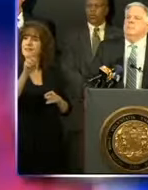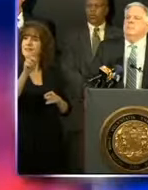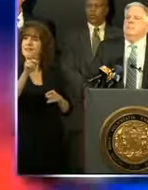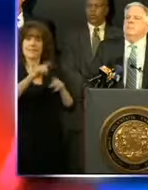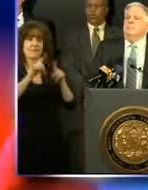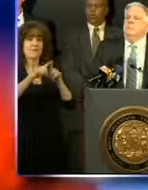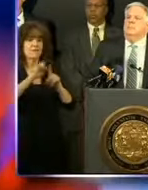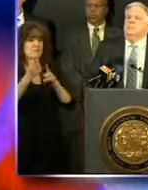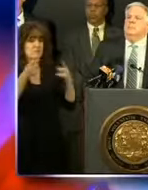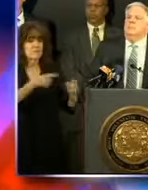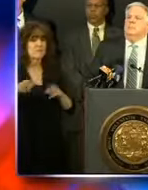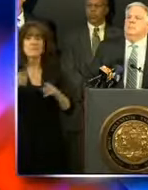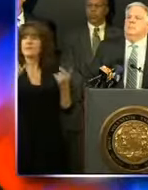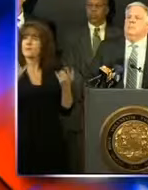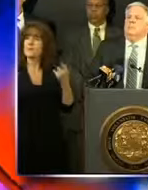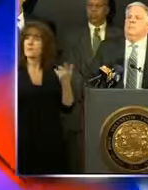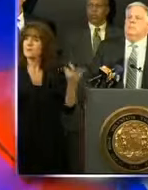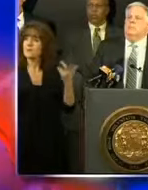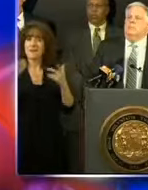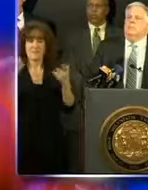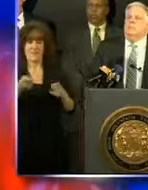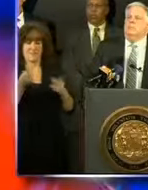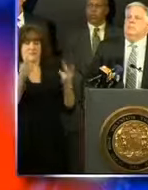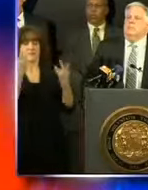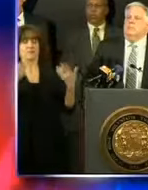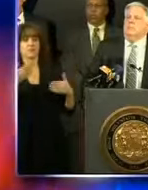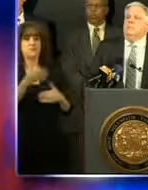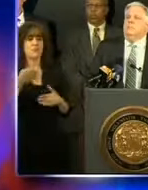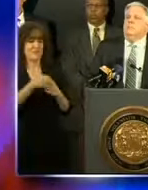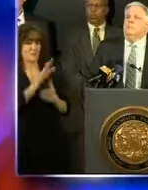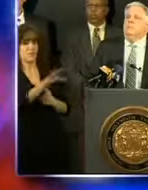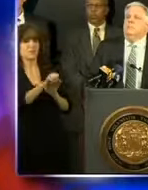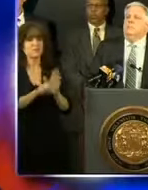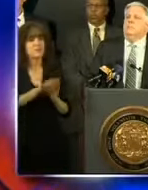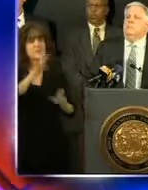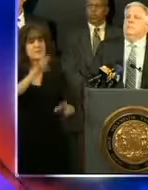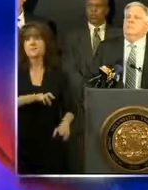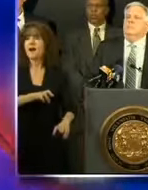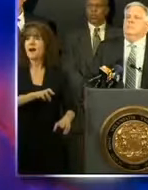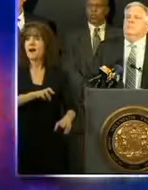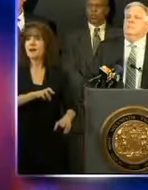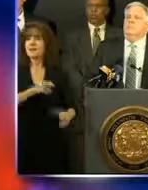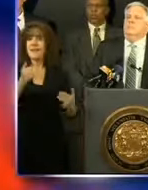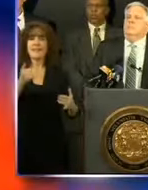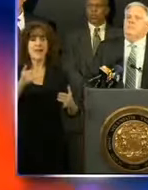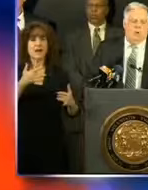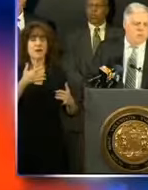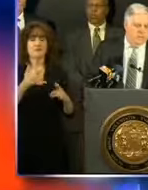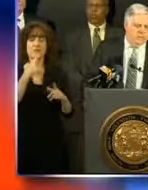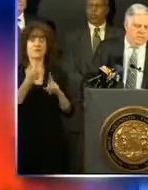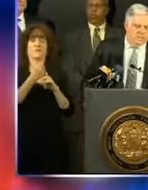have arisen, and now seeing what's happening in Baltimore, in your own state, your reaction just to this now getting closer to